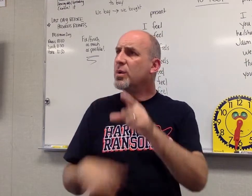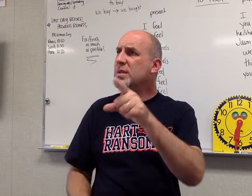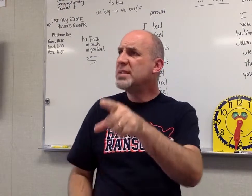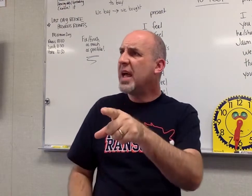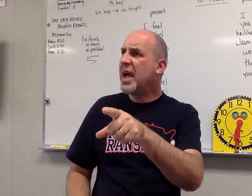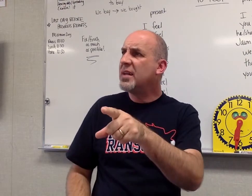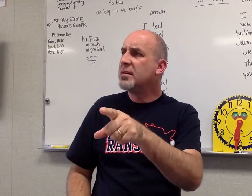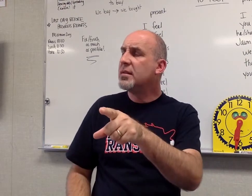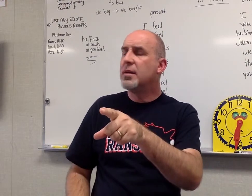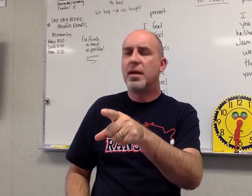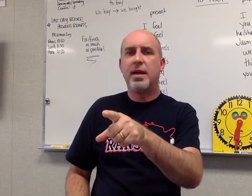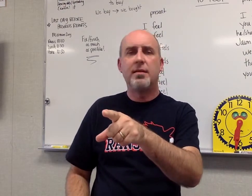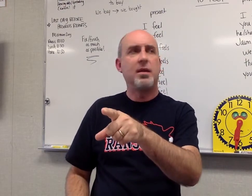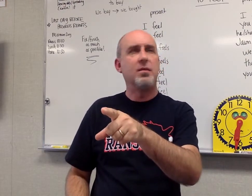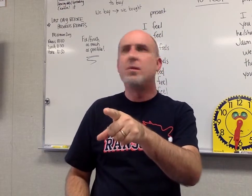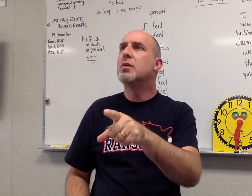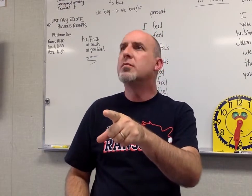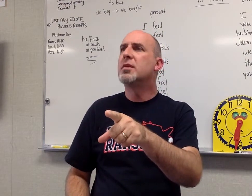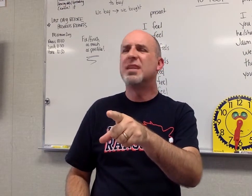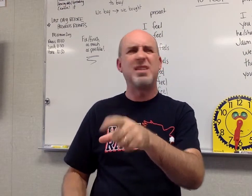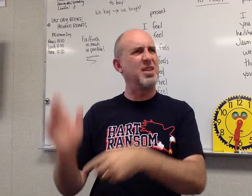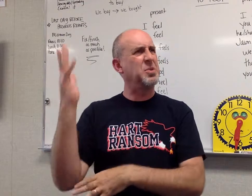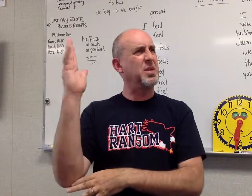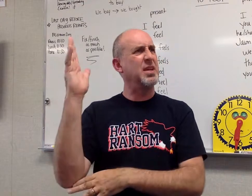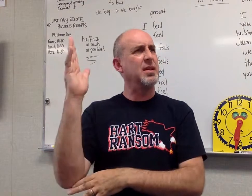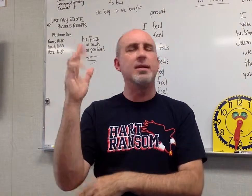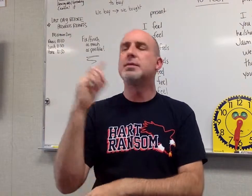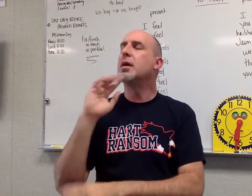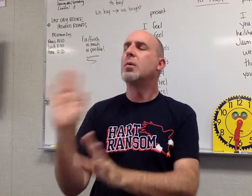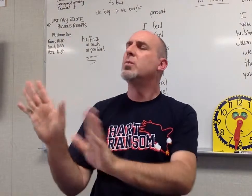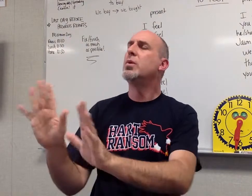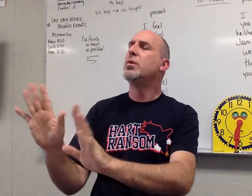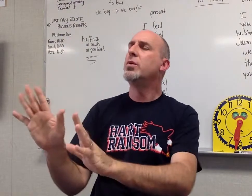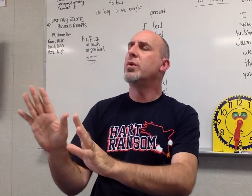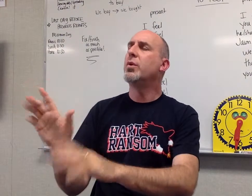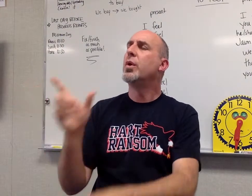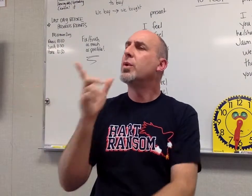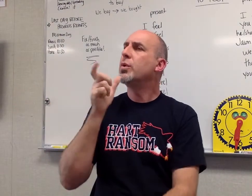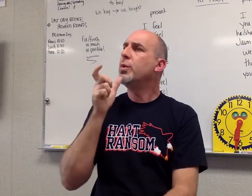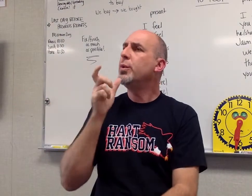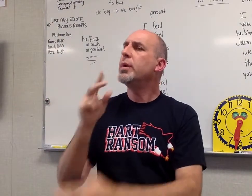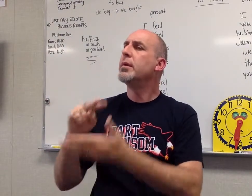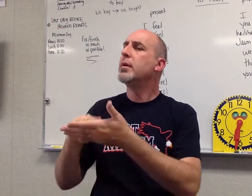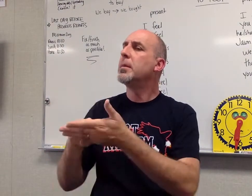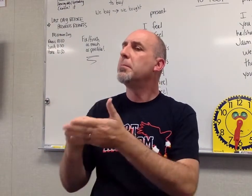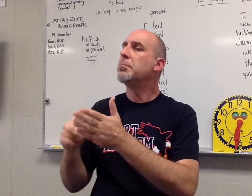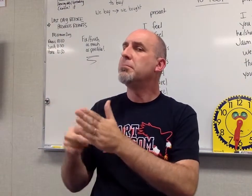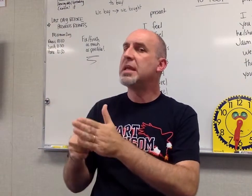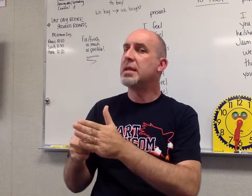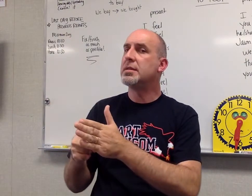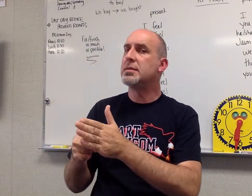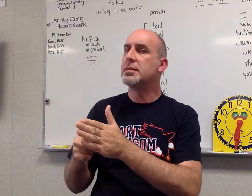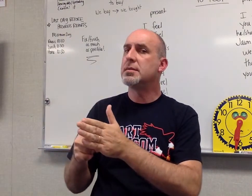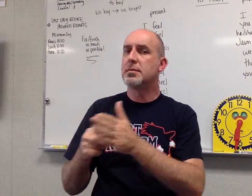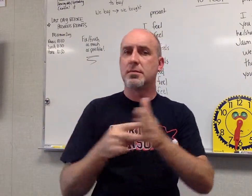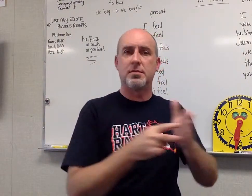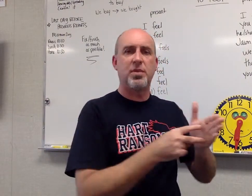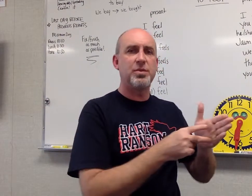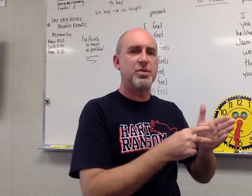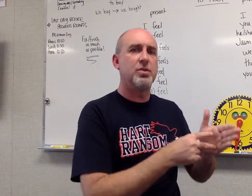is that? And they look over and they say, tree, and I say, oh, no. Who means, probably should turn